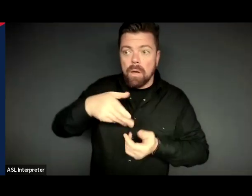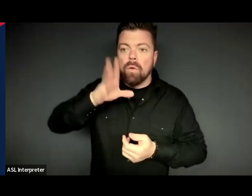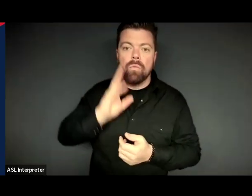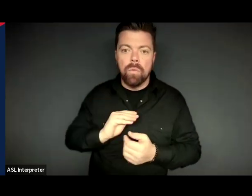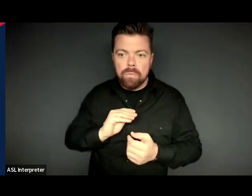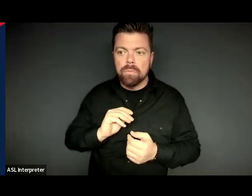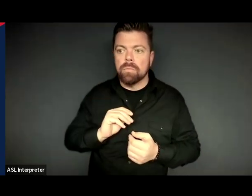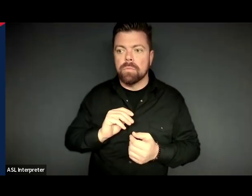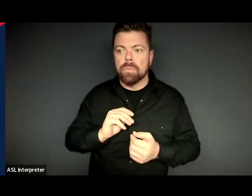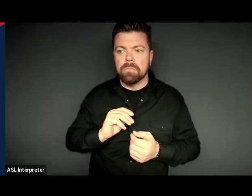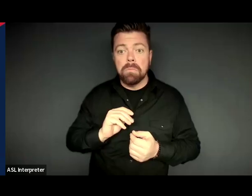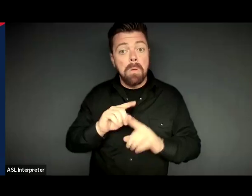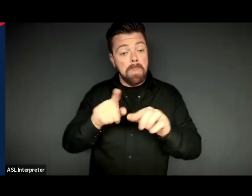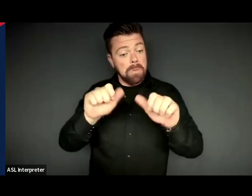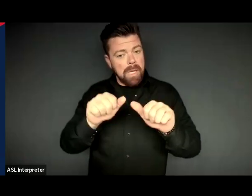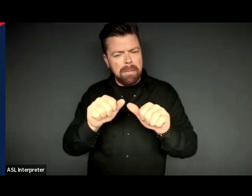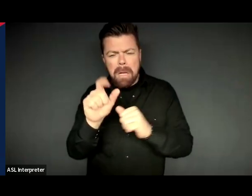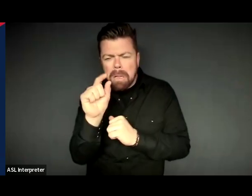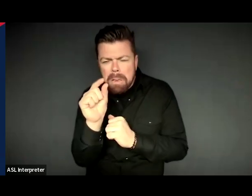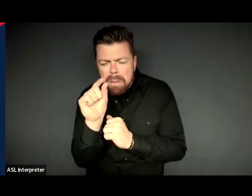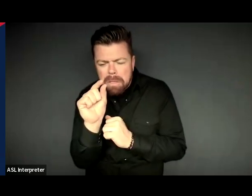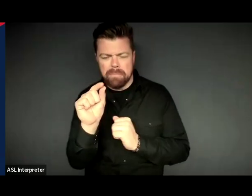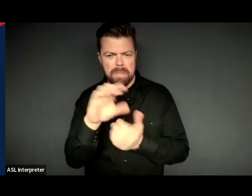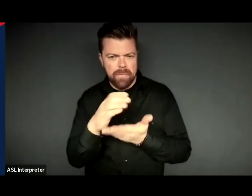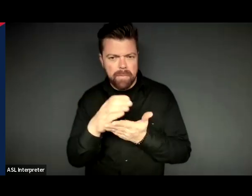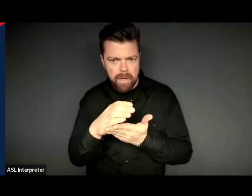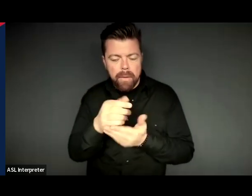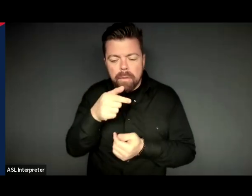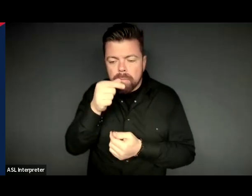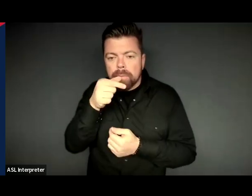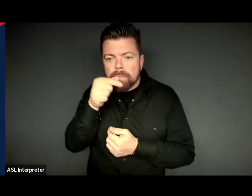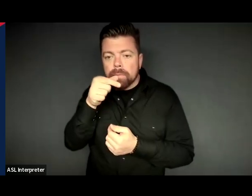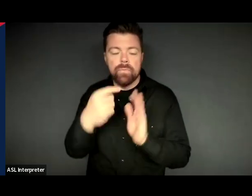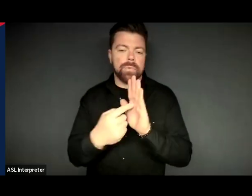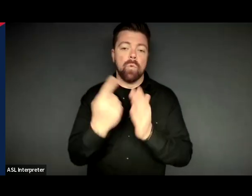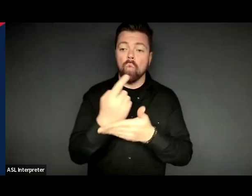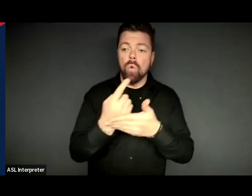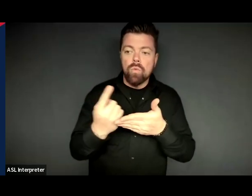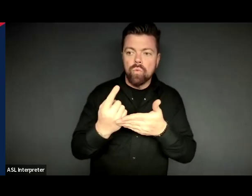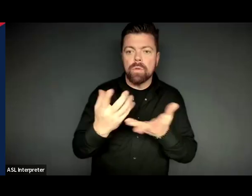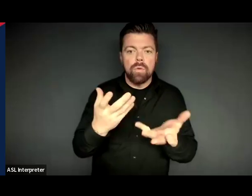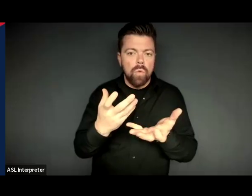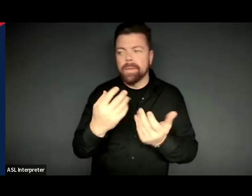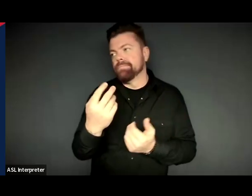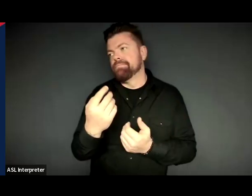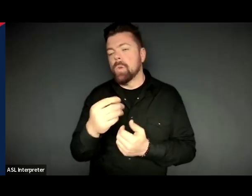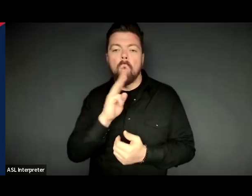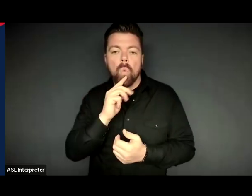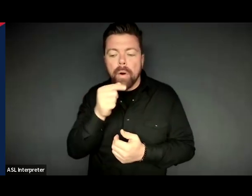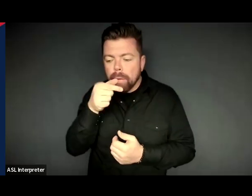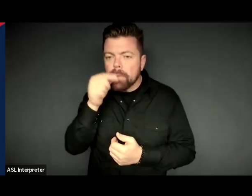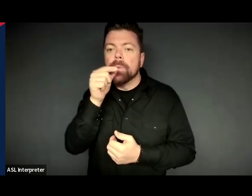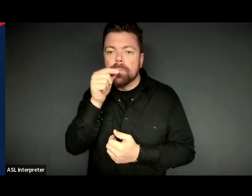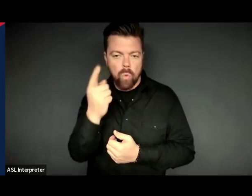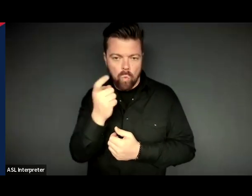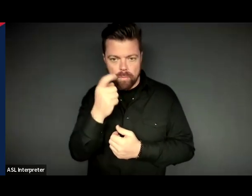little tiny bits of amount at a time, so like maybe in 1 week you want to take one extra sip of water. If you're on